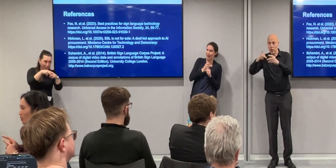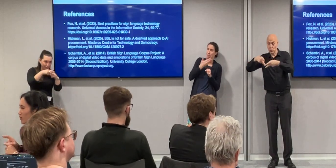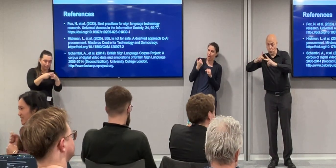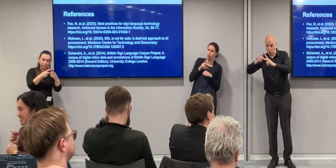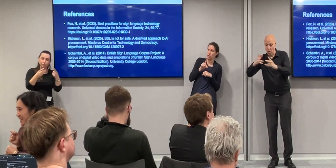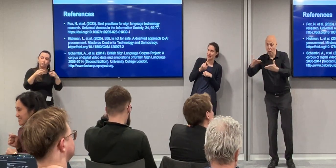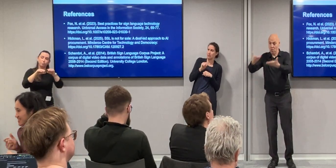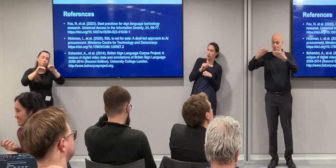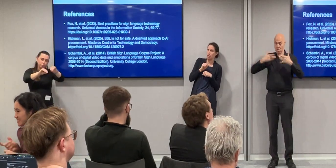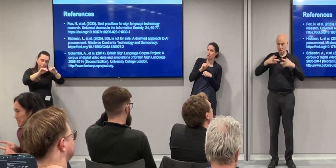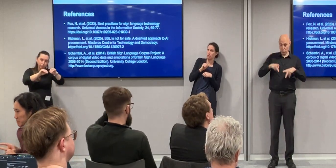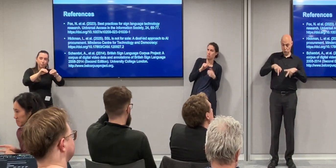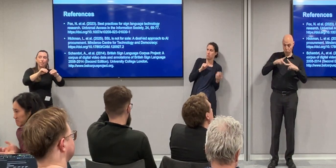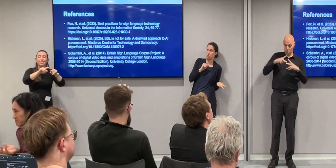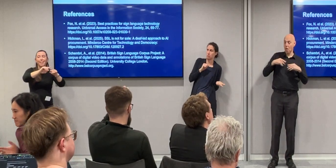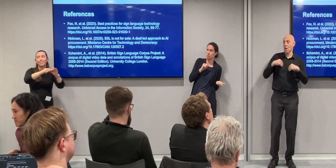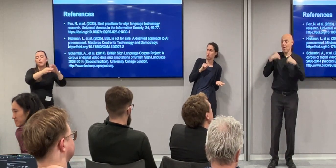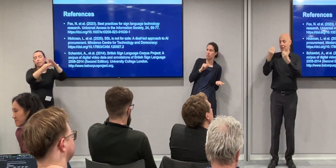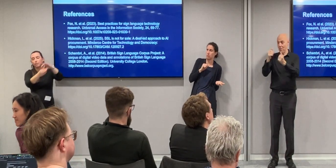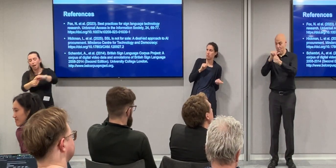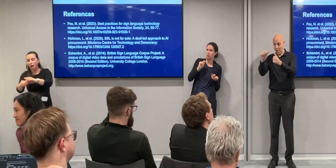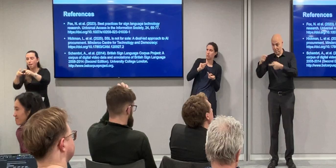So, I just feel like, I'm